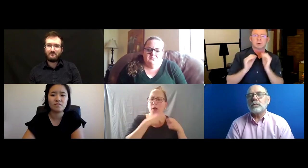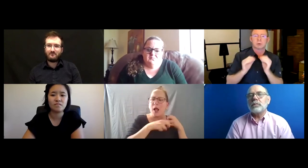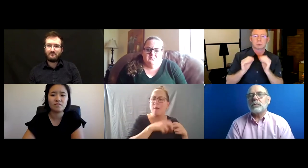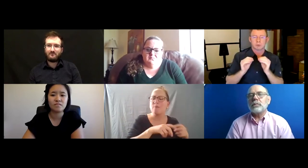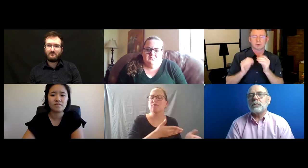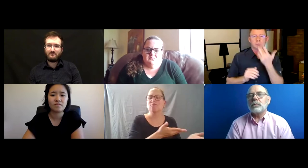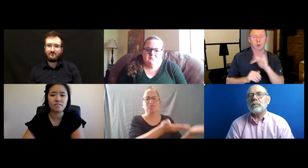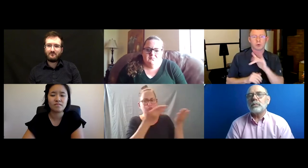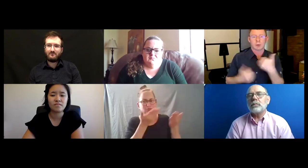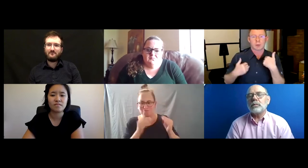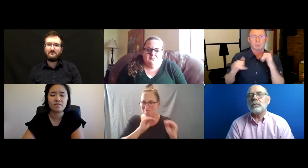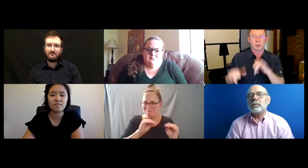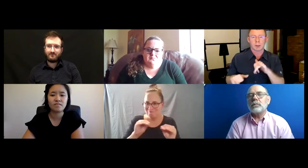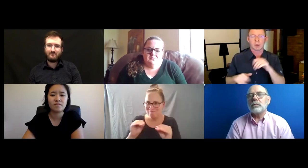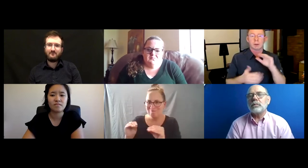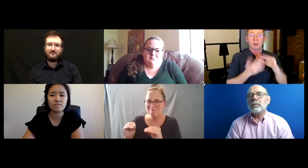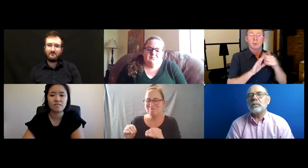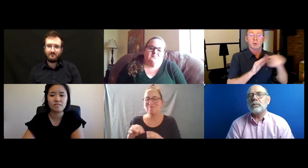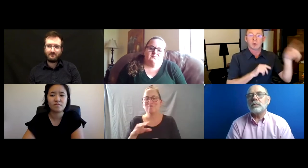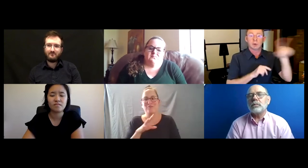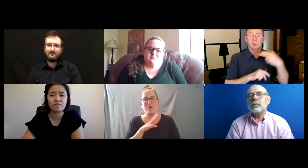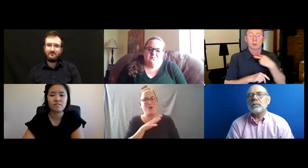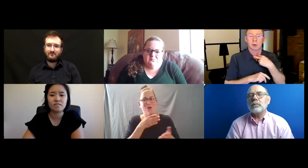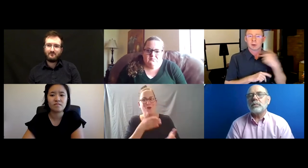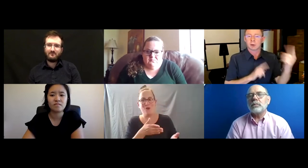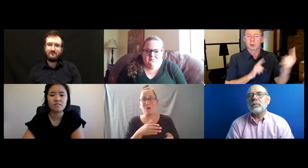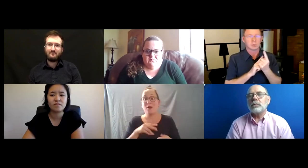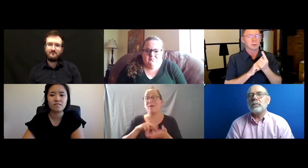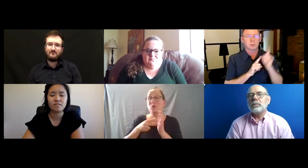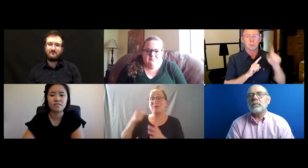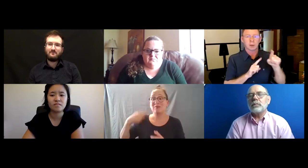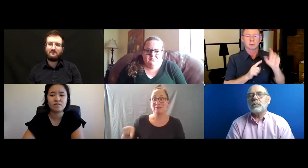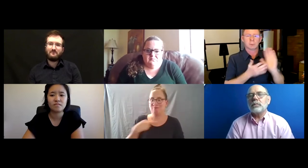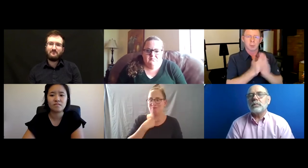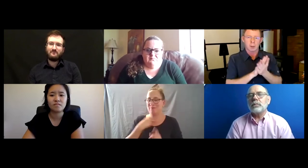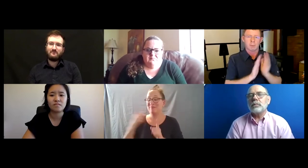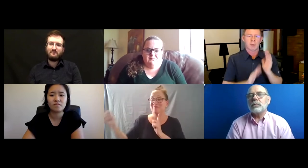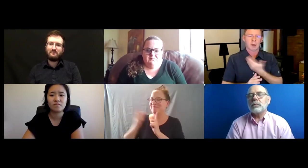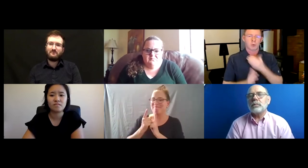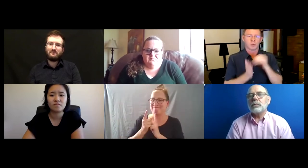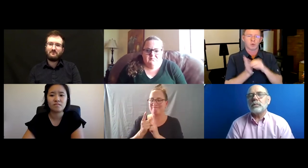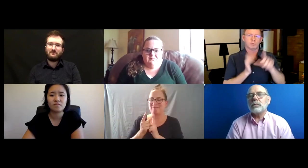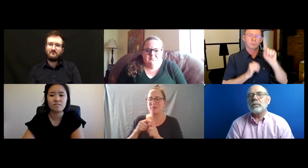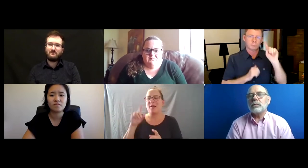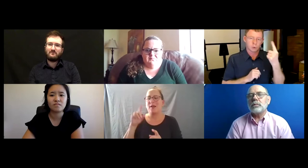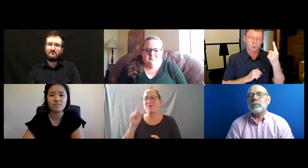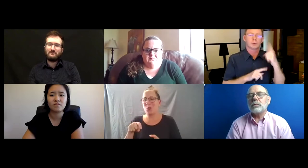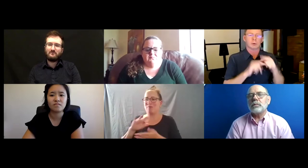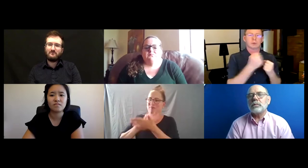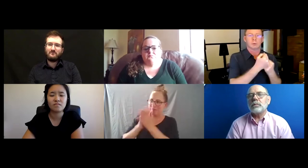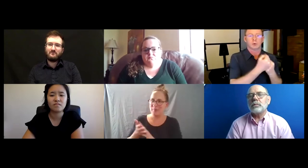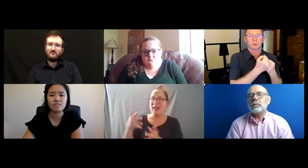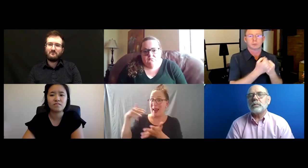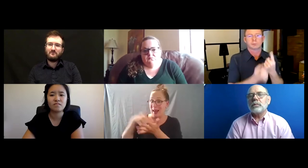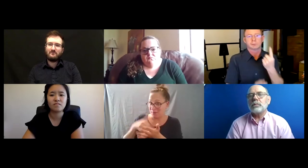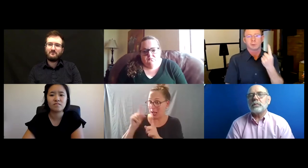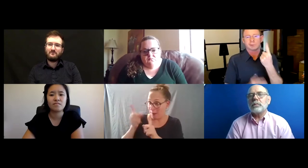individuals who may have learning disabilities, they're able to come into our program and we can teach them. So, but they have to